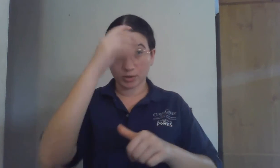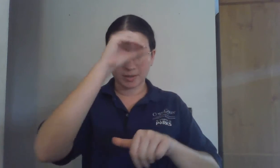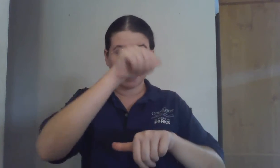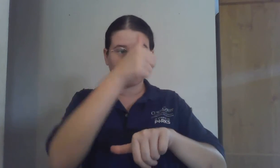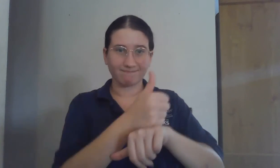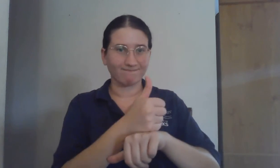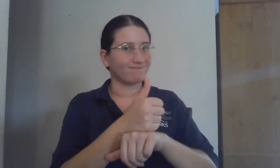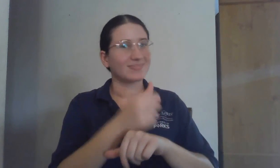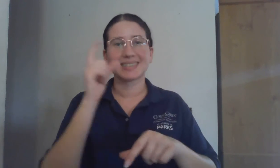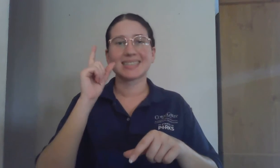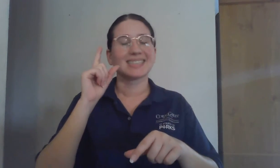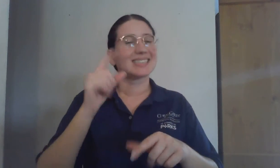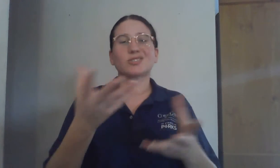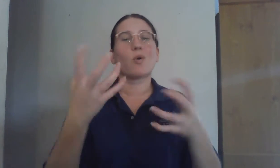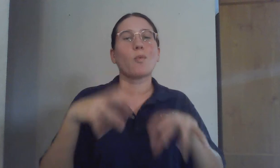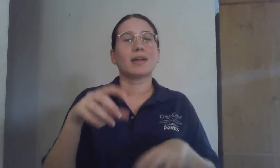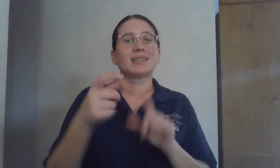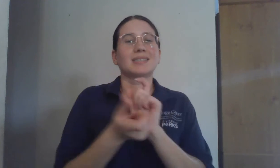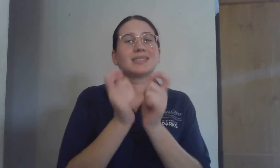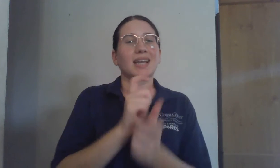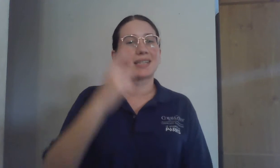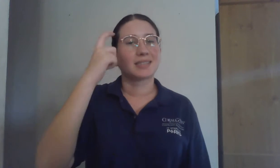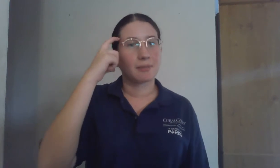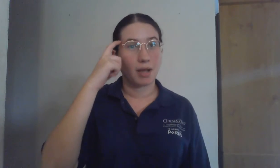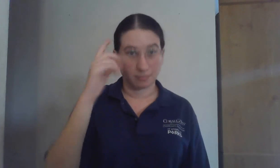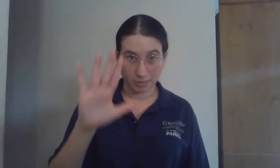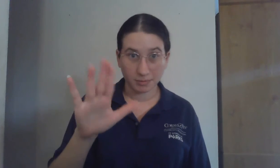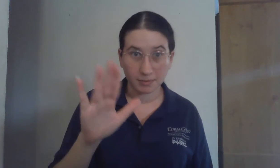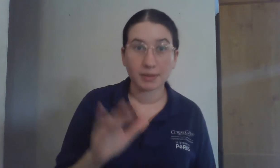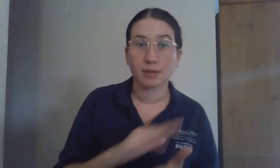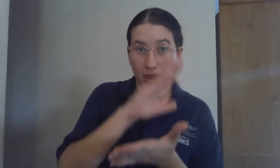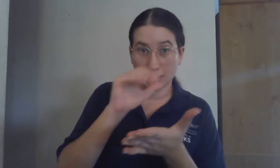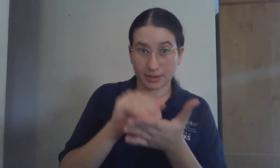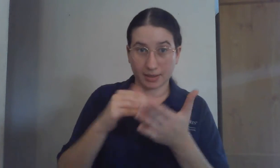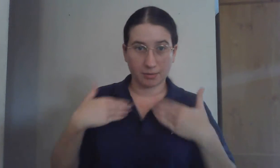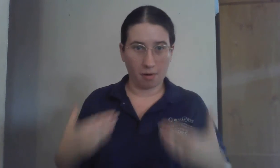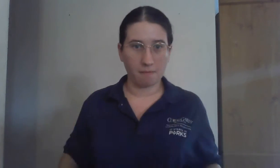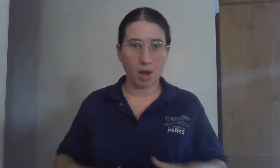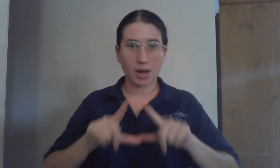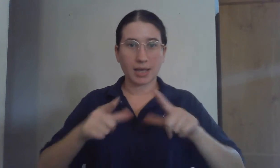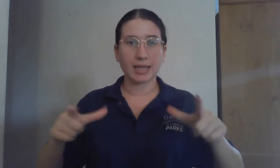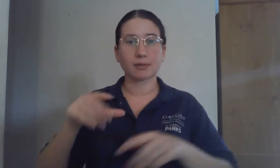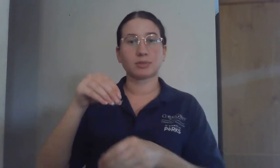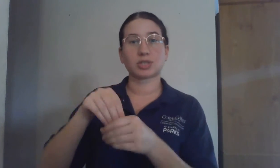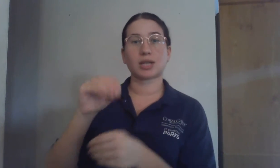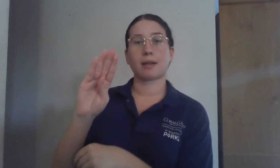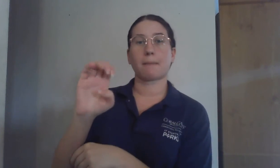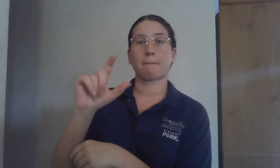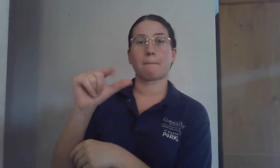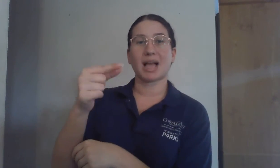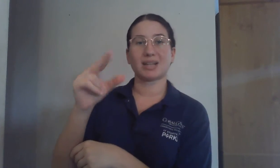in Belgium, communication experts, 70% of all first impressions last. So the 4th lesson is